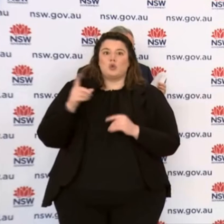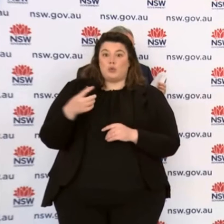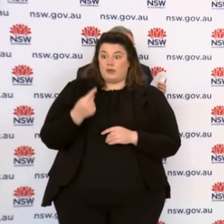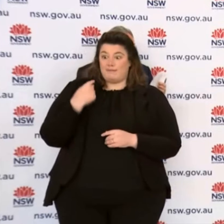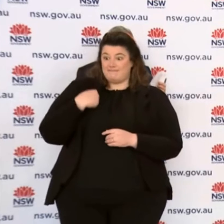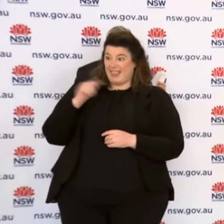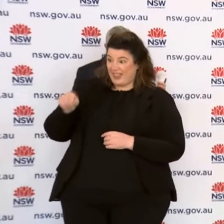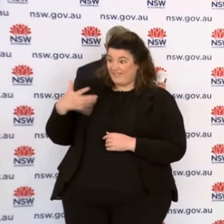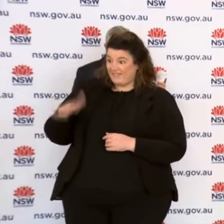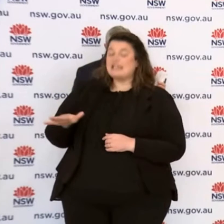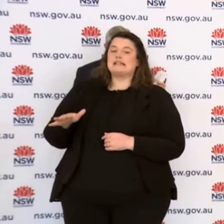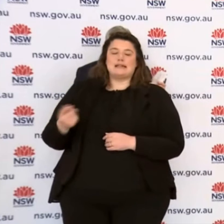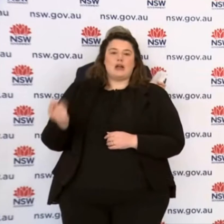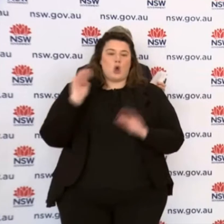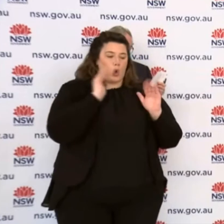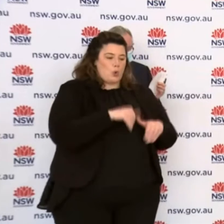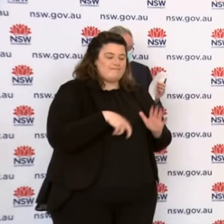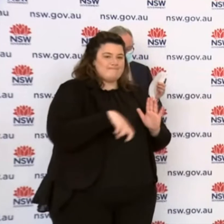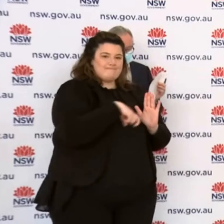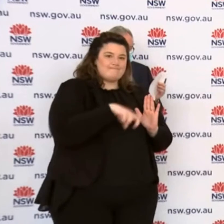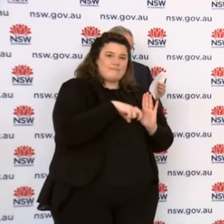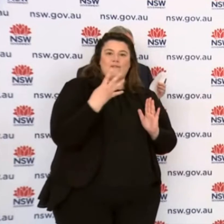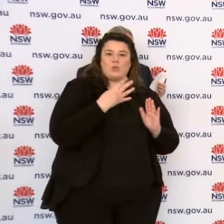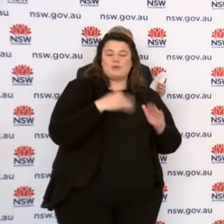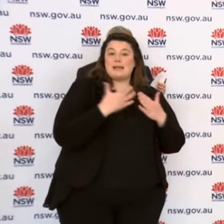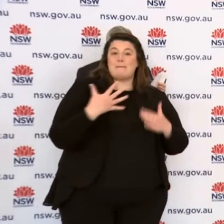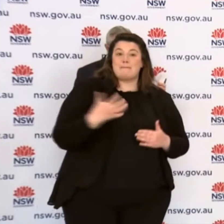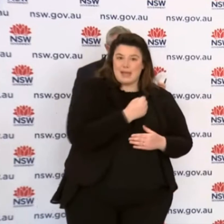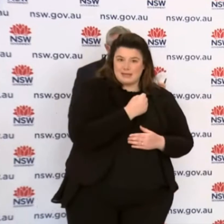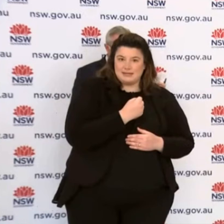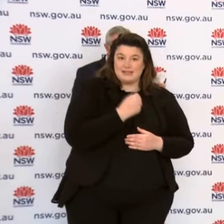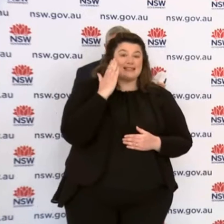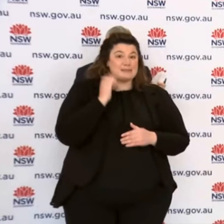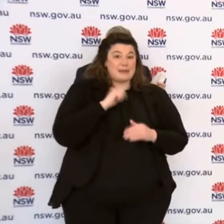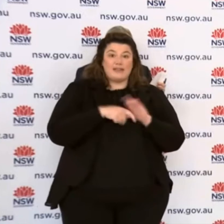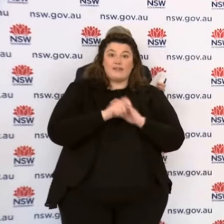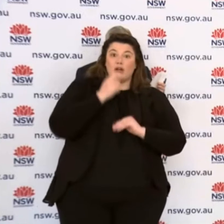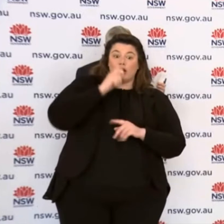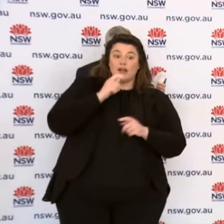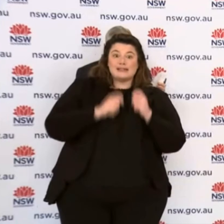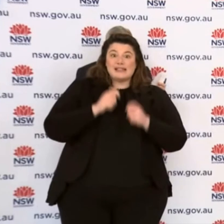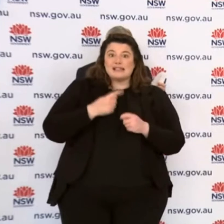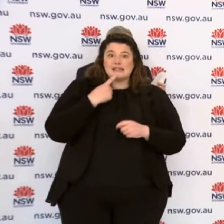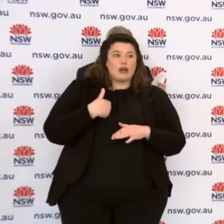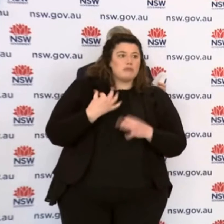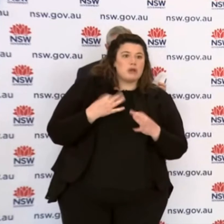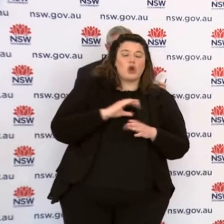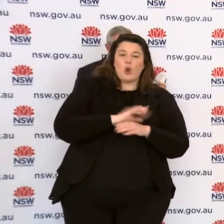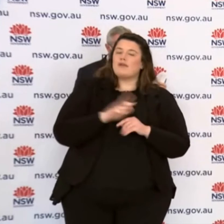there, regardless of the symptoms or outcome of the test. And the hospital is following up with anyone who's at the department at the